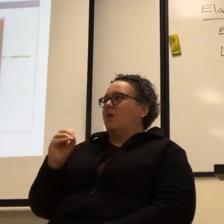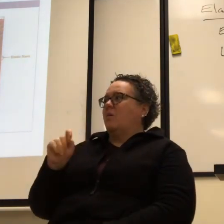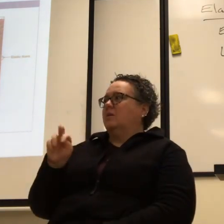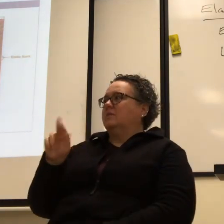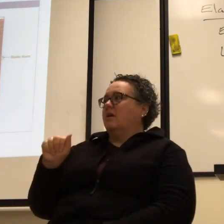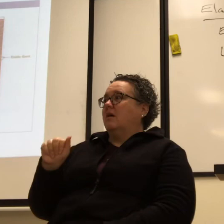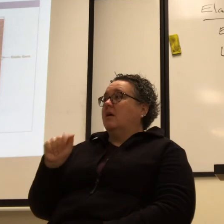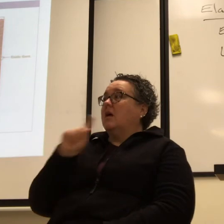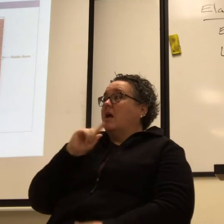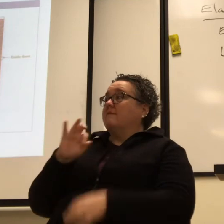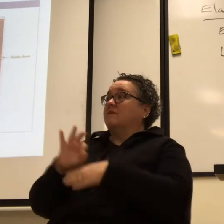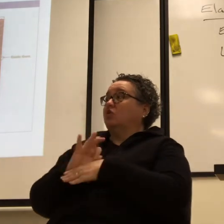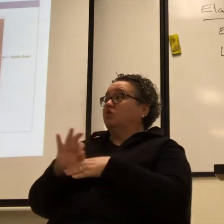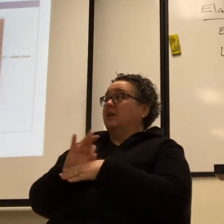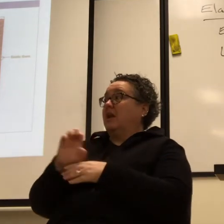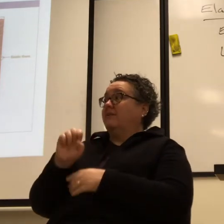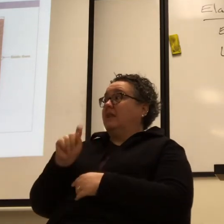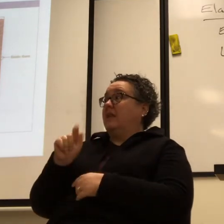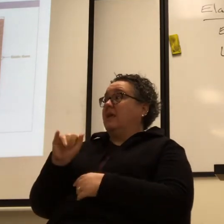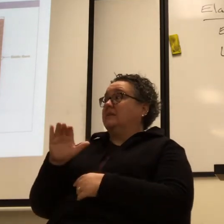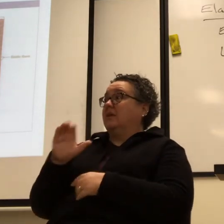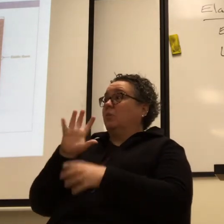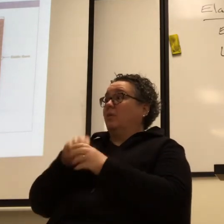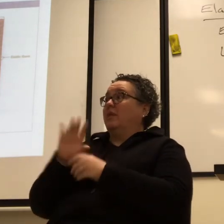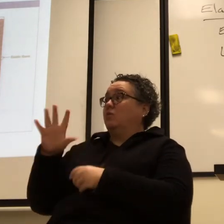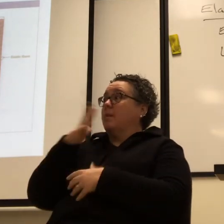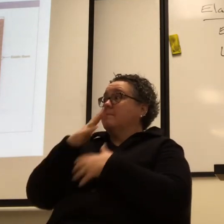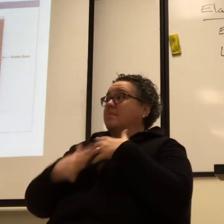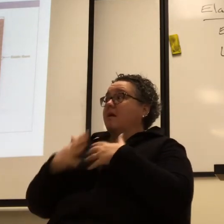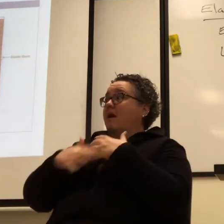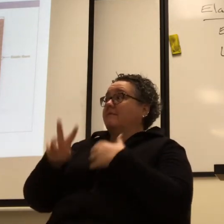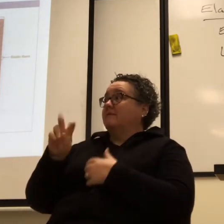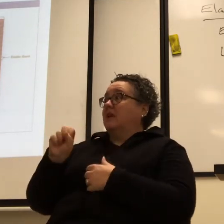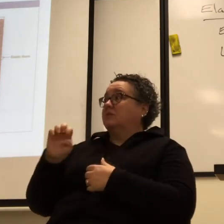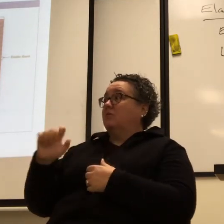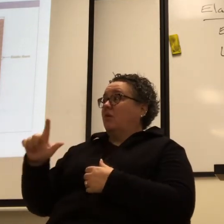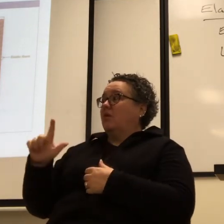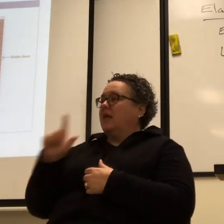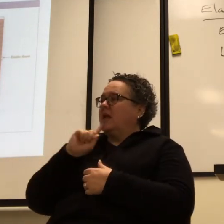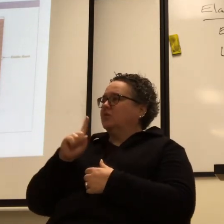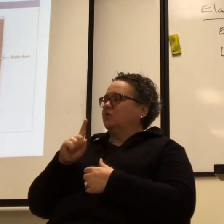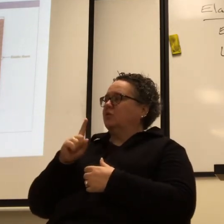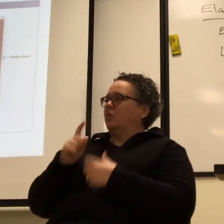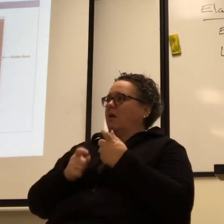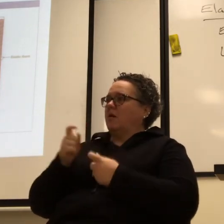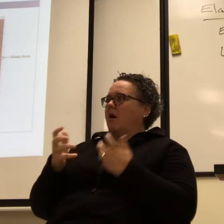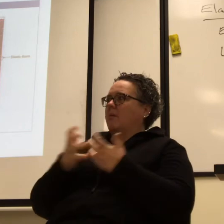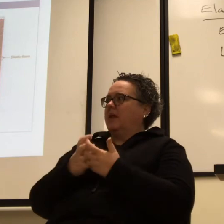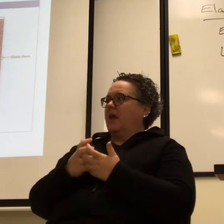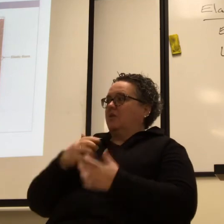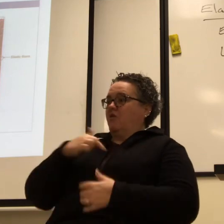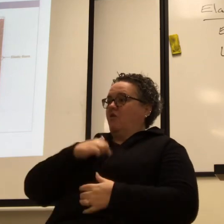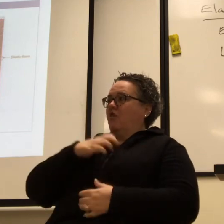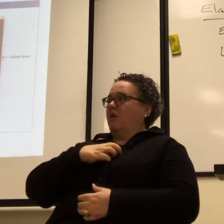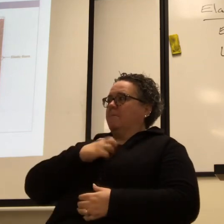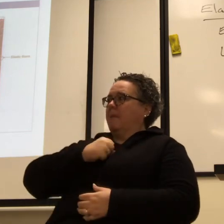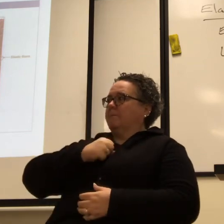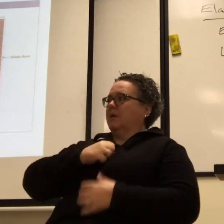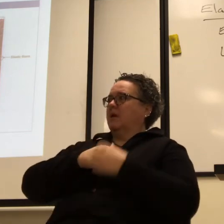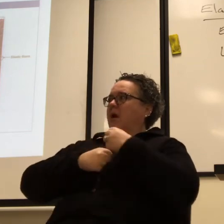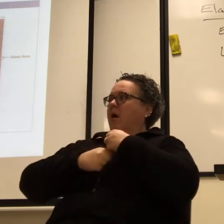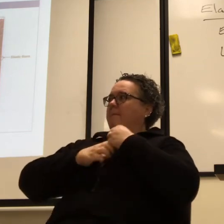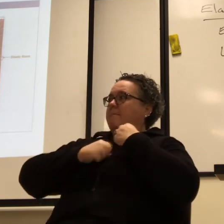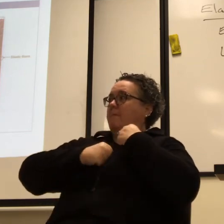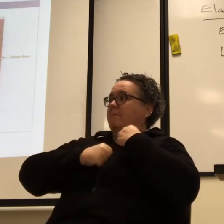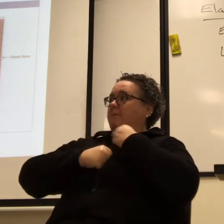The function of elastic tissue in a blood vessel is to accommodate the cardiac output. Every time your heart